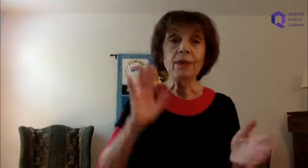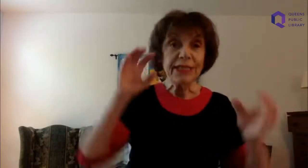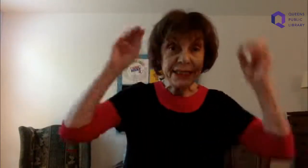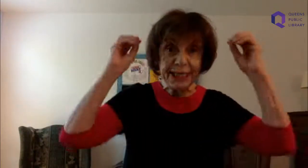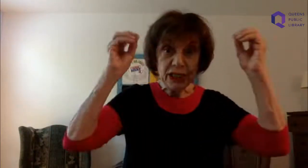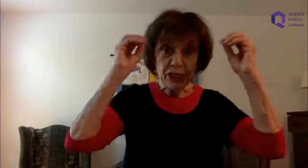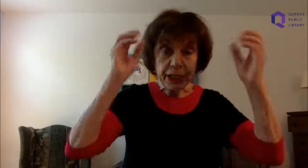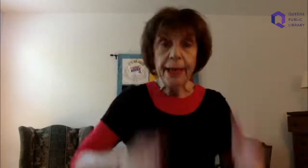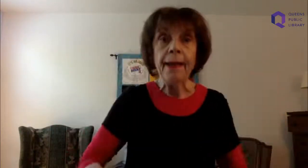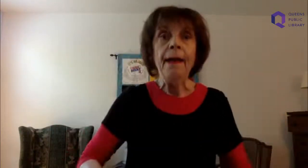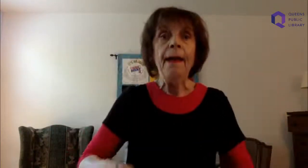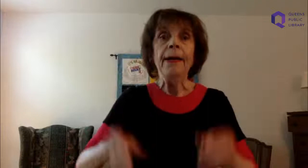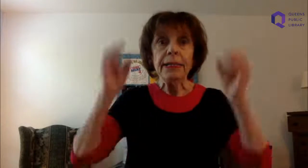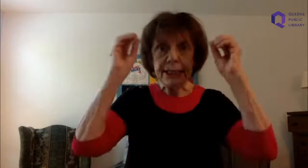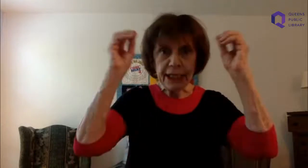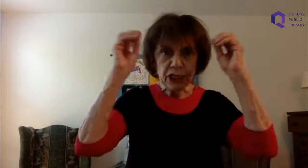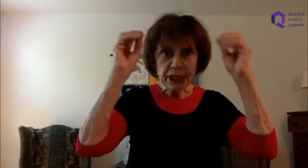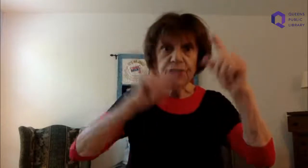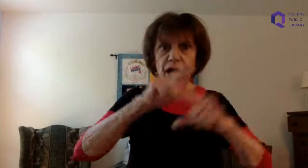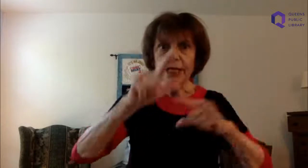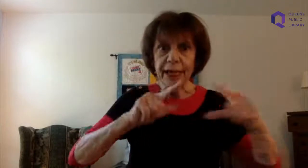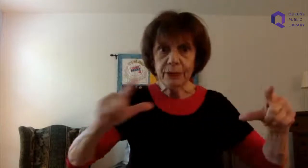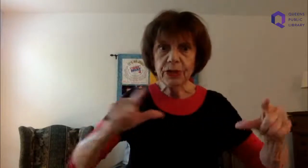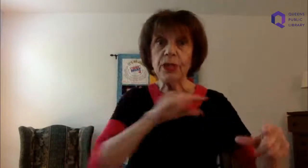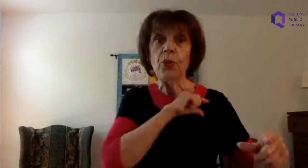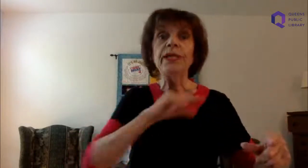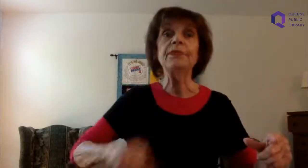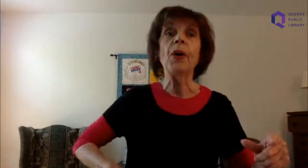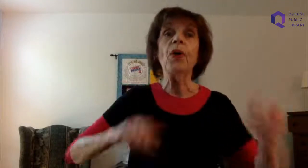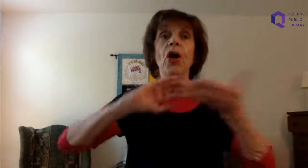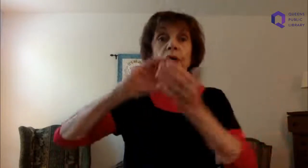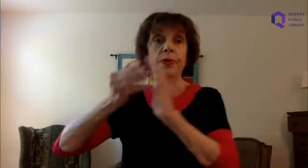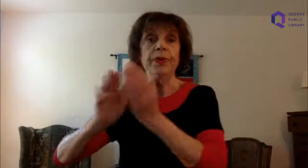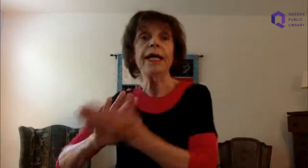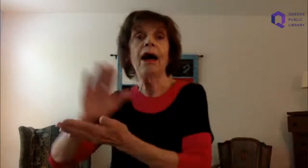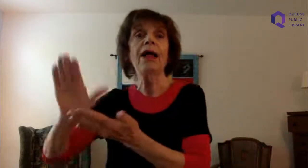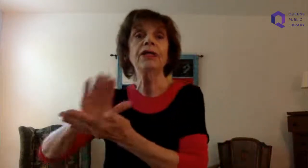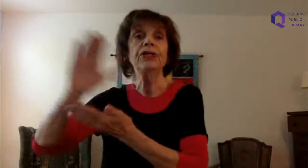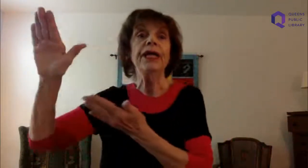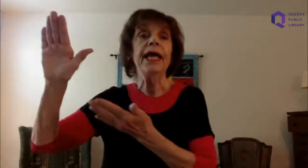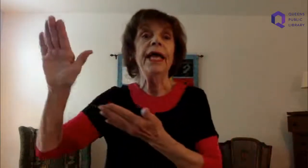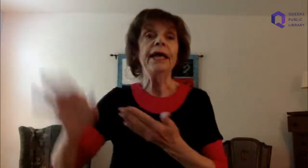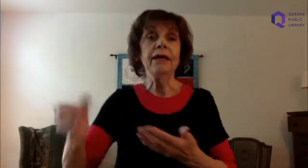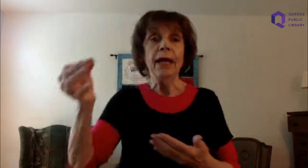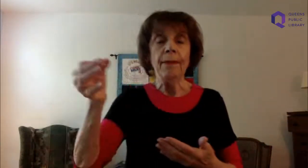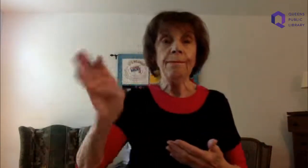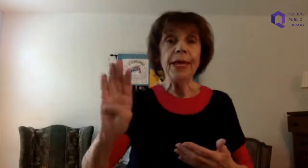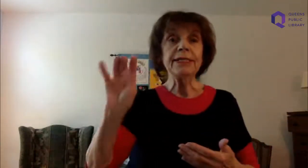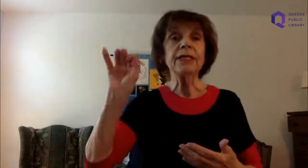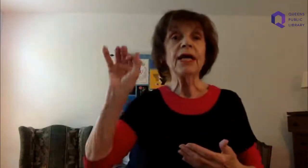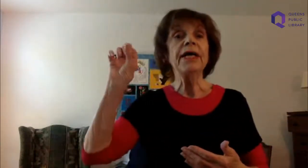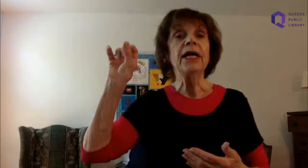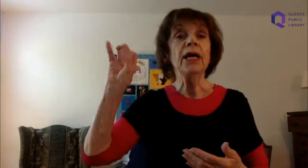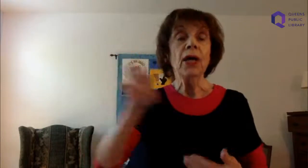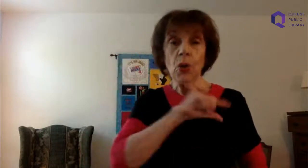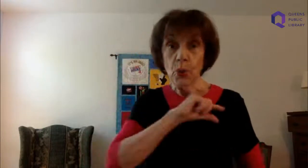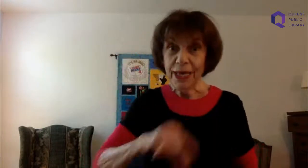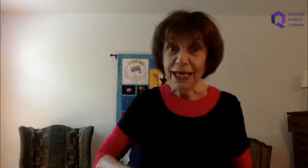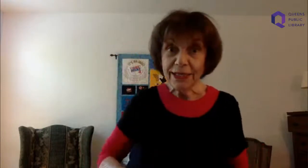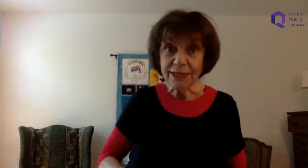was teaching sign language at Queensborough Community College in Bayside, Queens, a